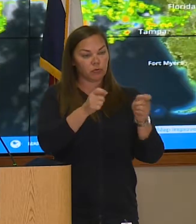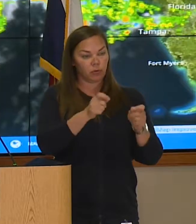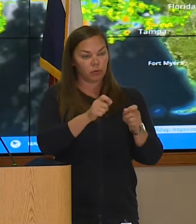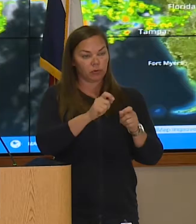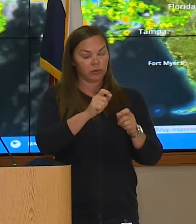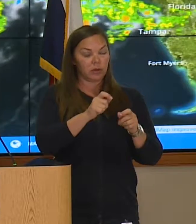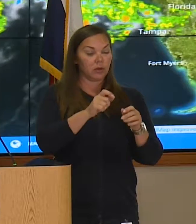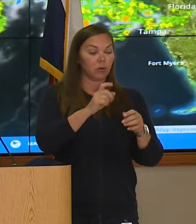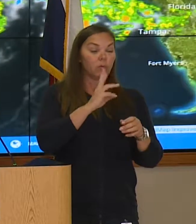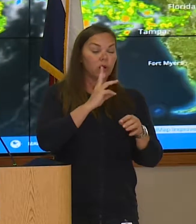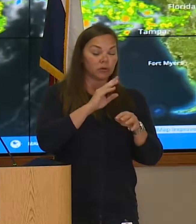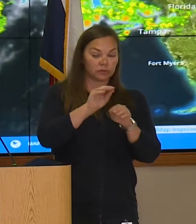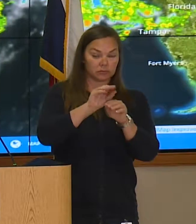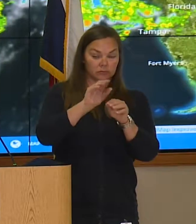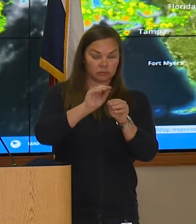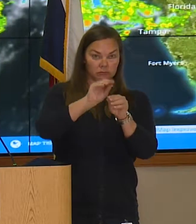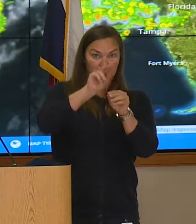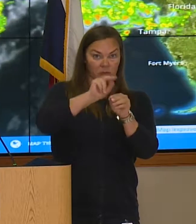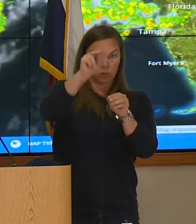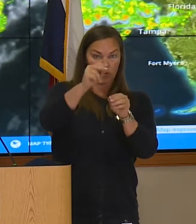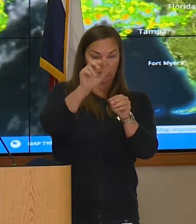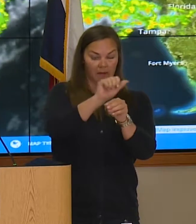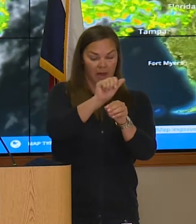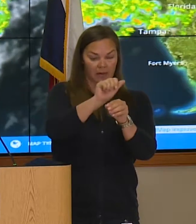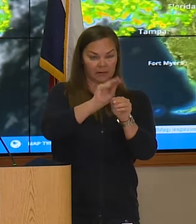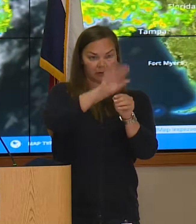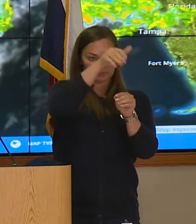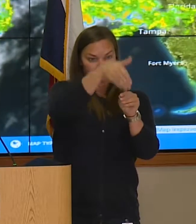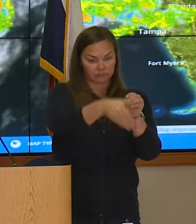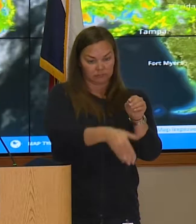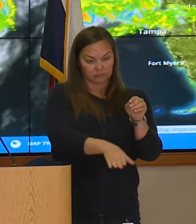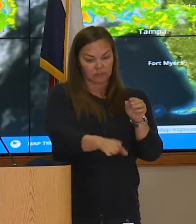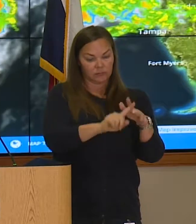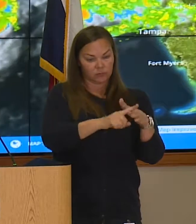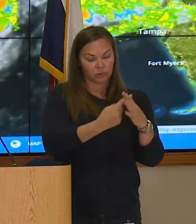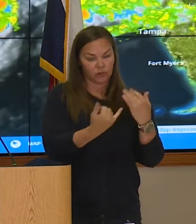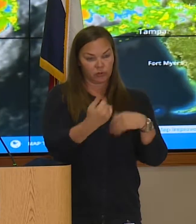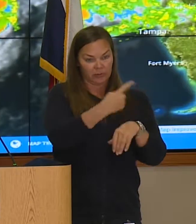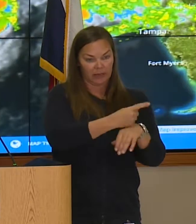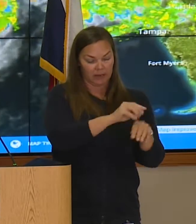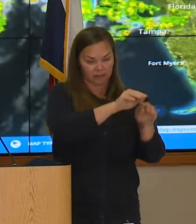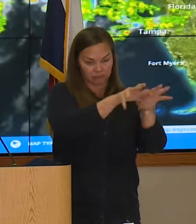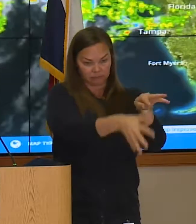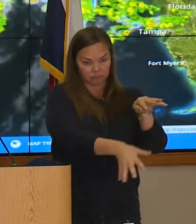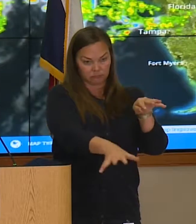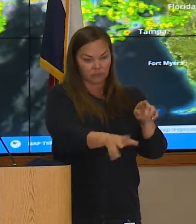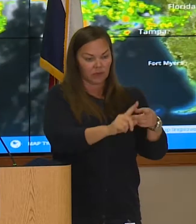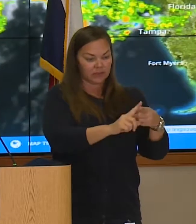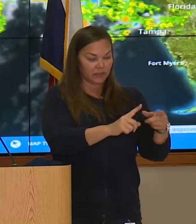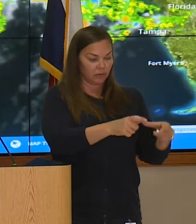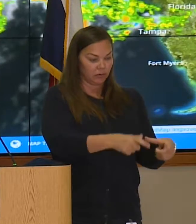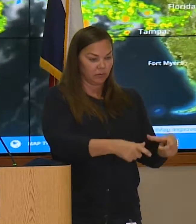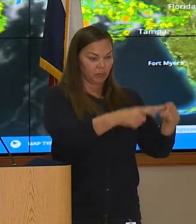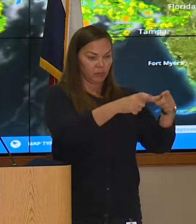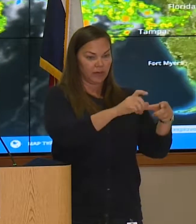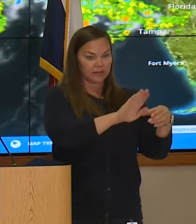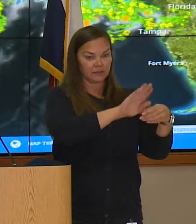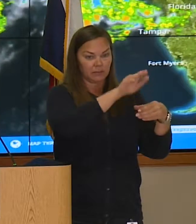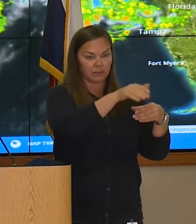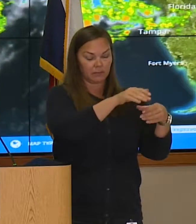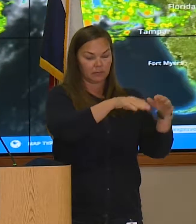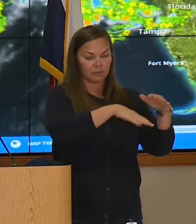flow at the north end of Addicks is starting today until the pool rises